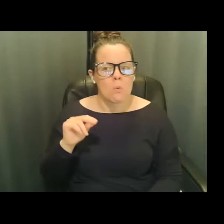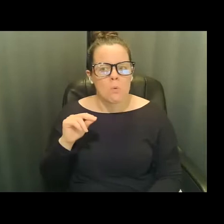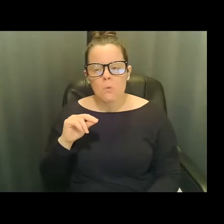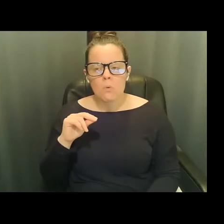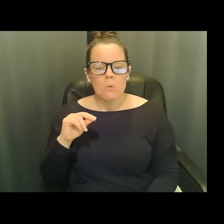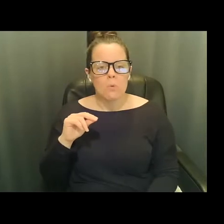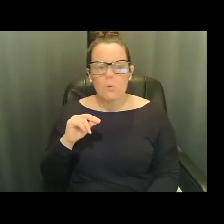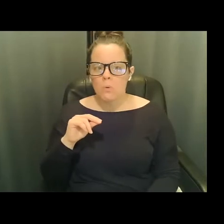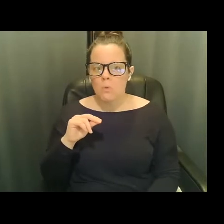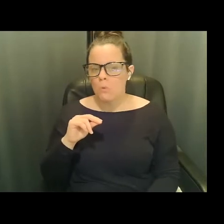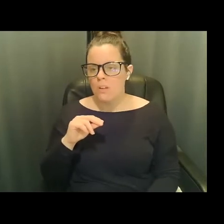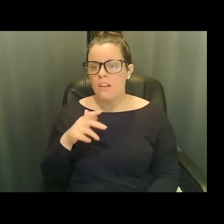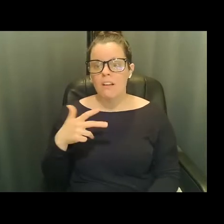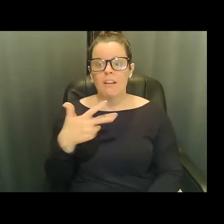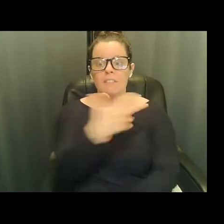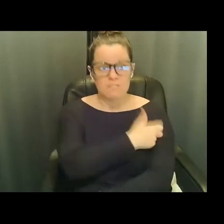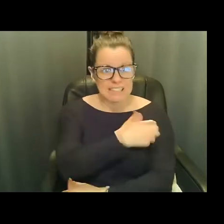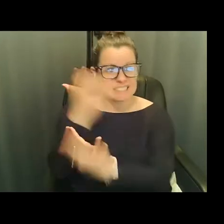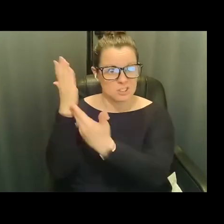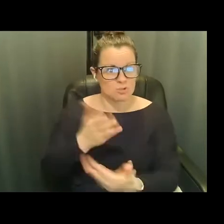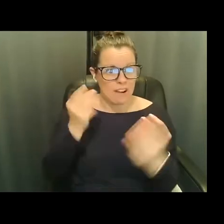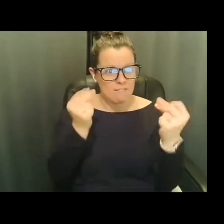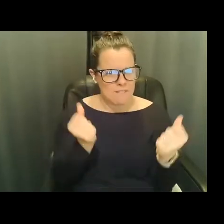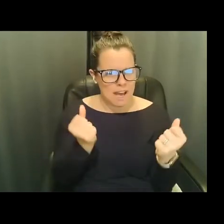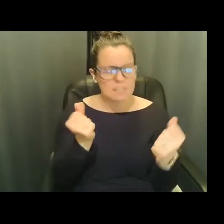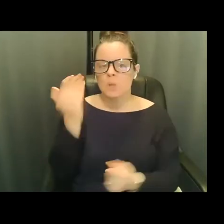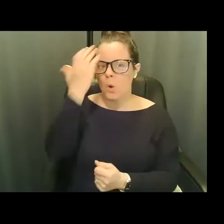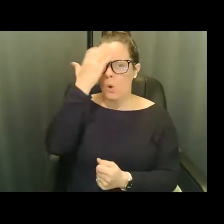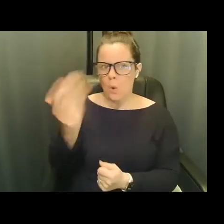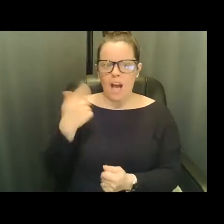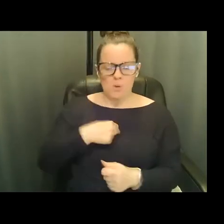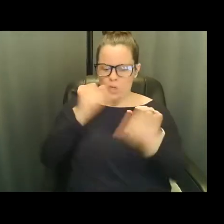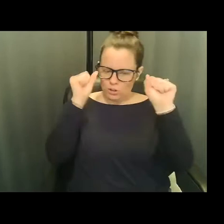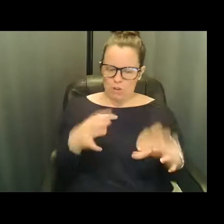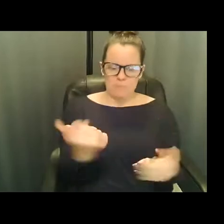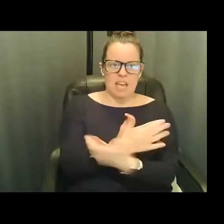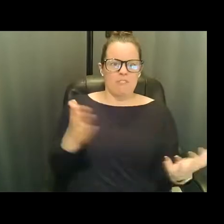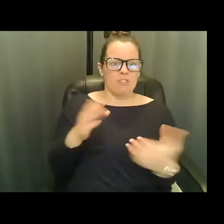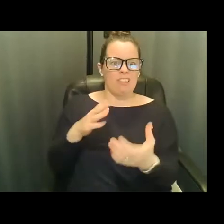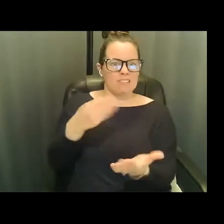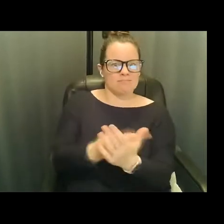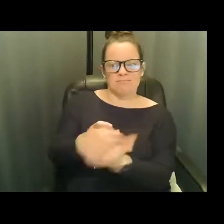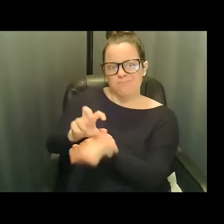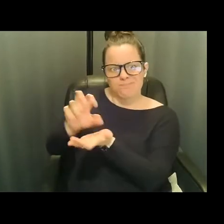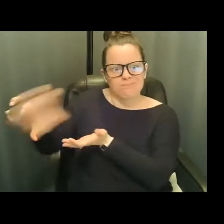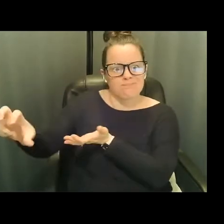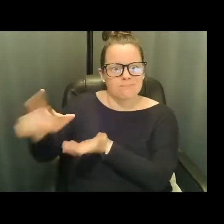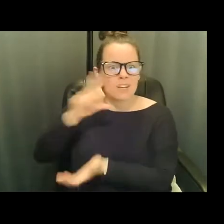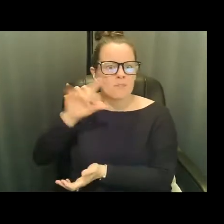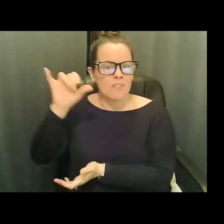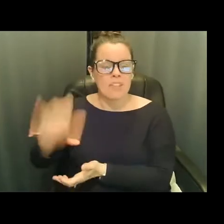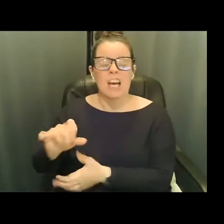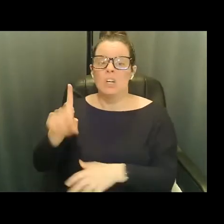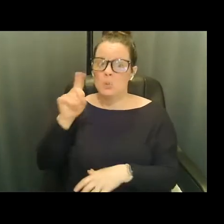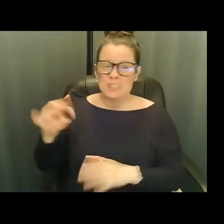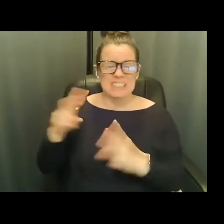the vaccines came in a hurry because we dropped everything and funded the effort and did incredibly